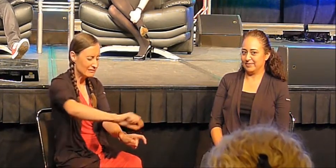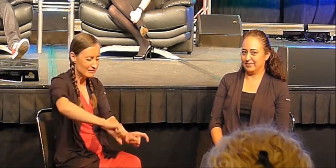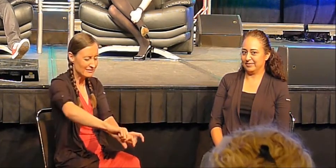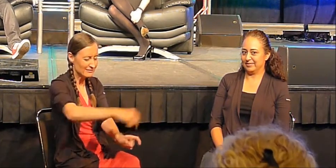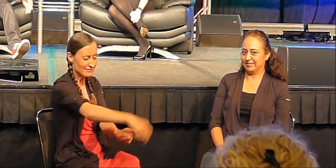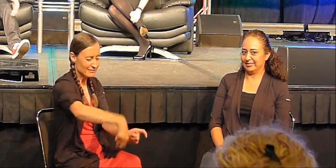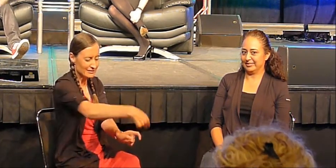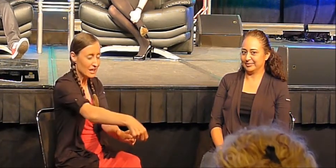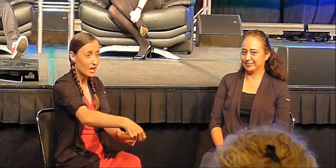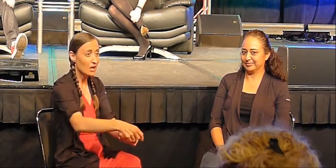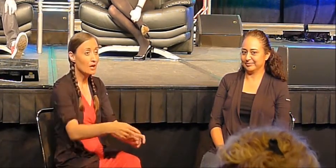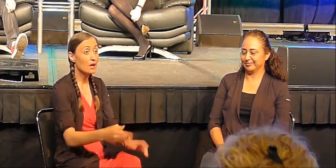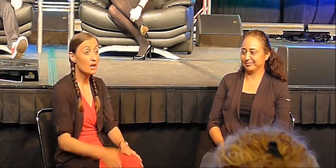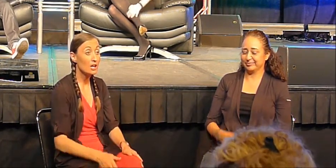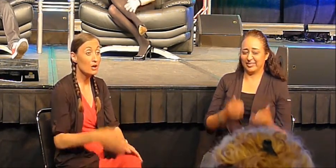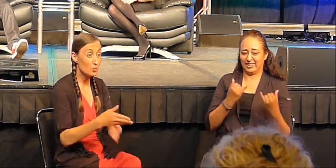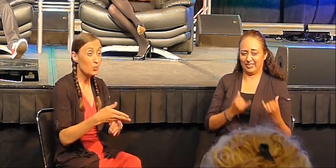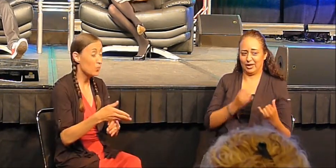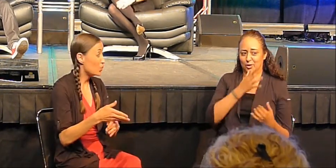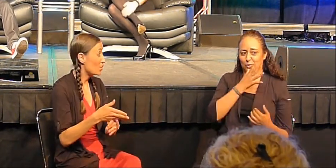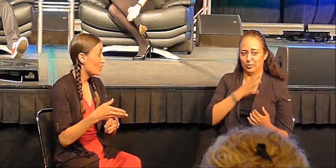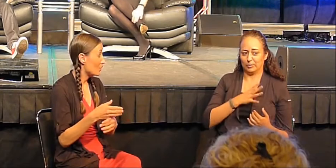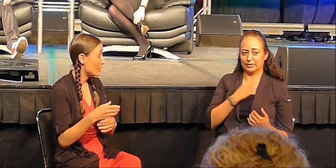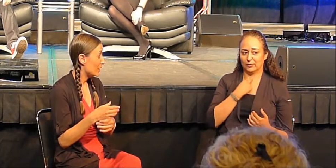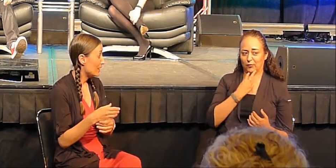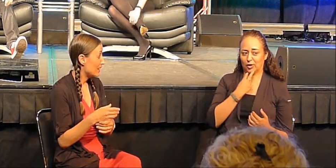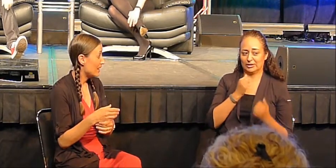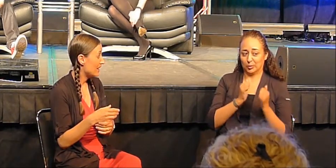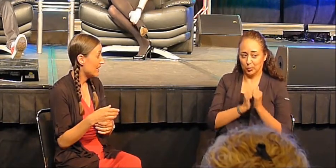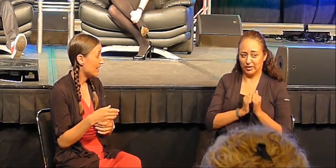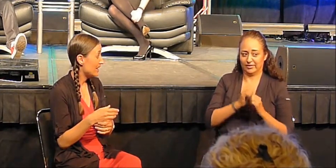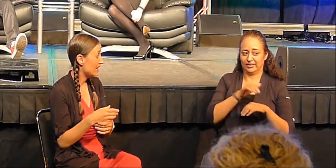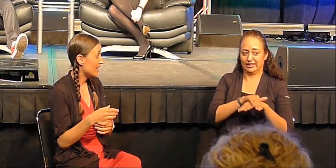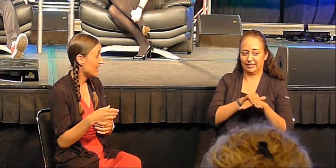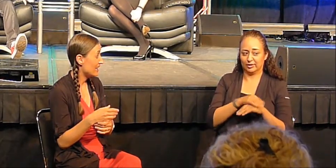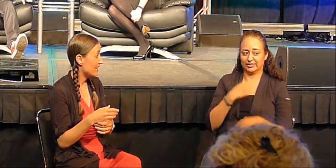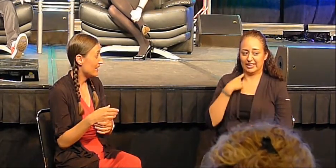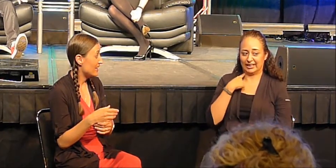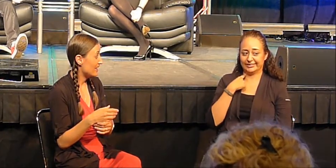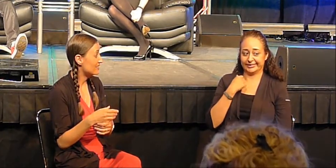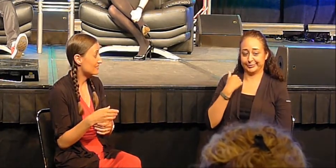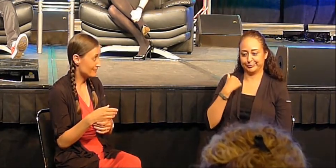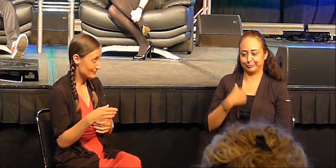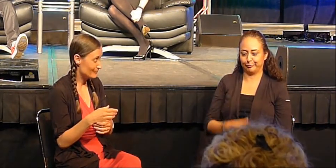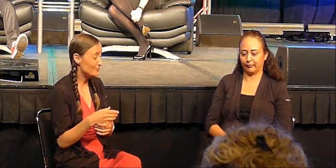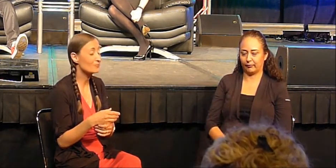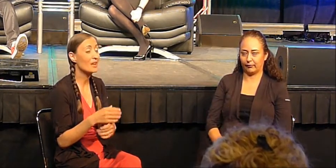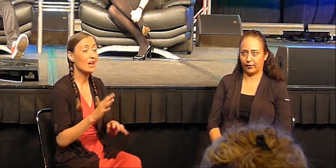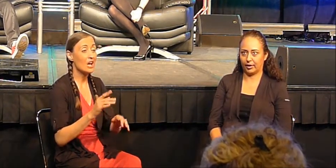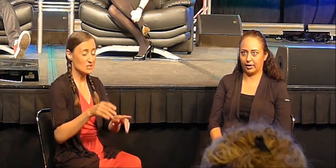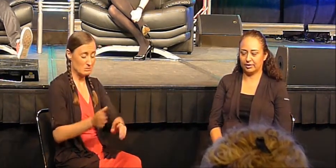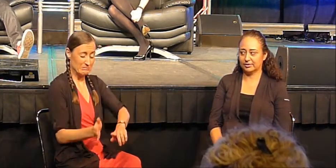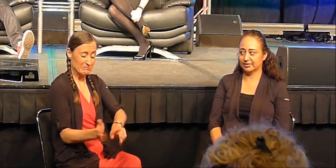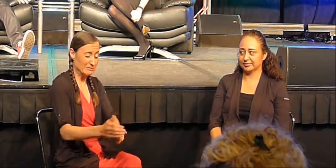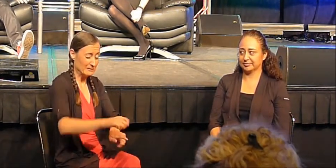couple of twigs, and some tape, and she pushes the toe back in. That didn't hurt at